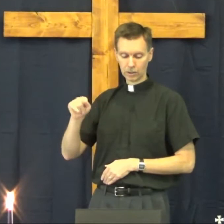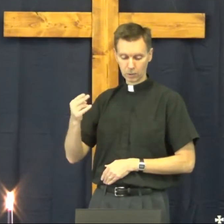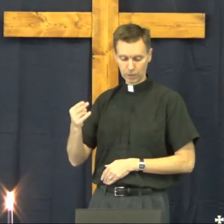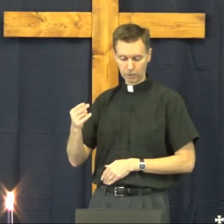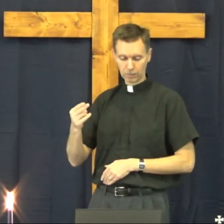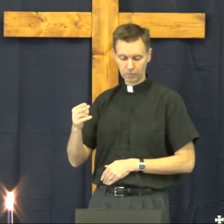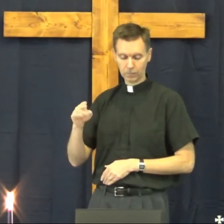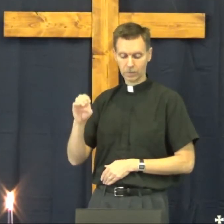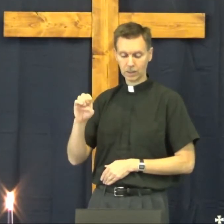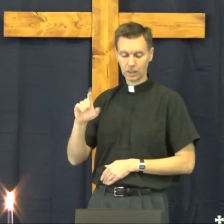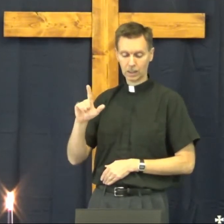Elizabeth.